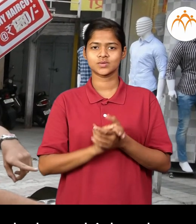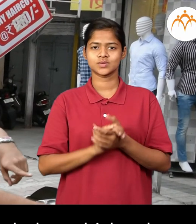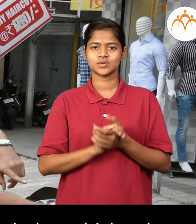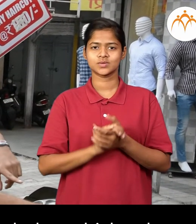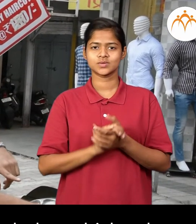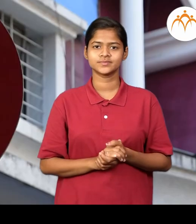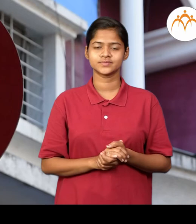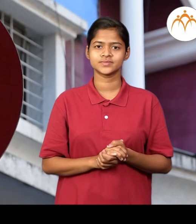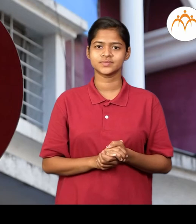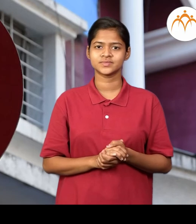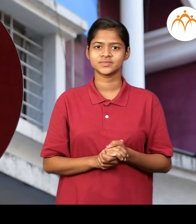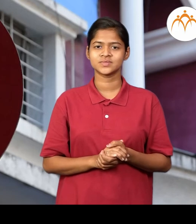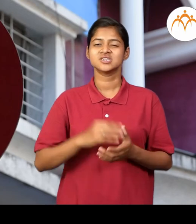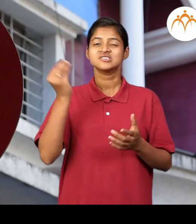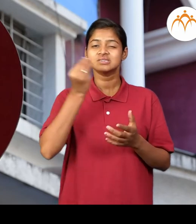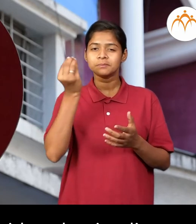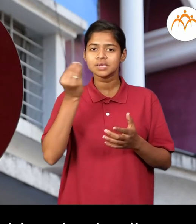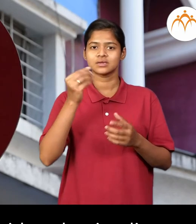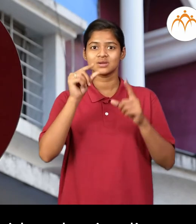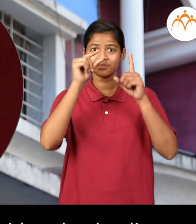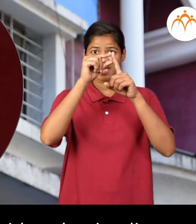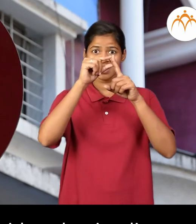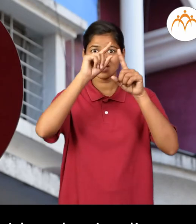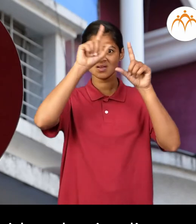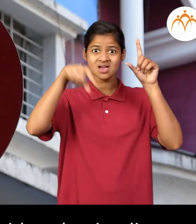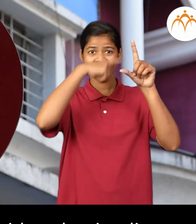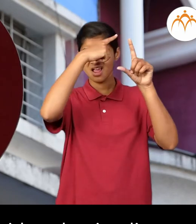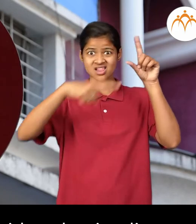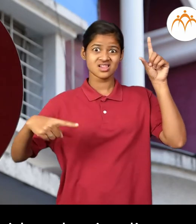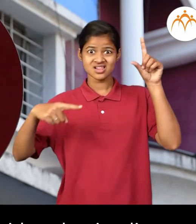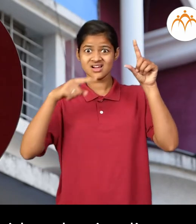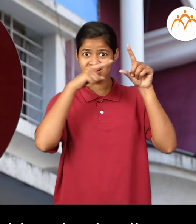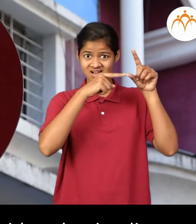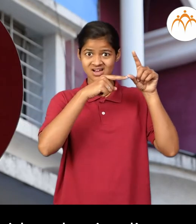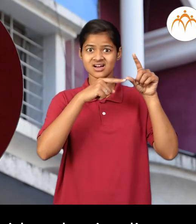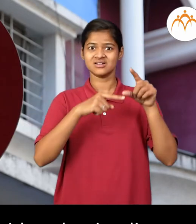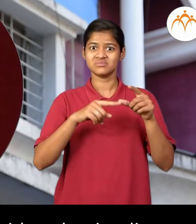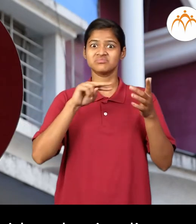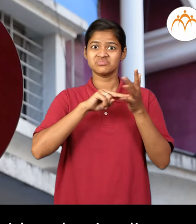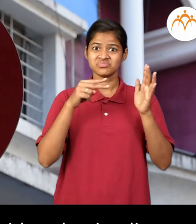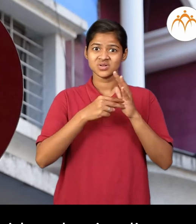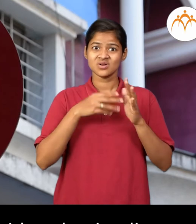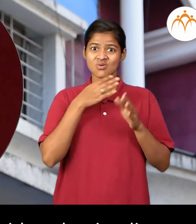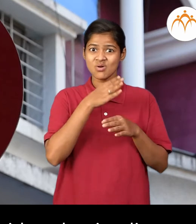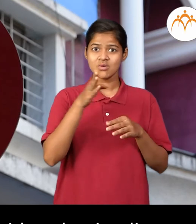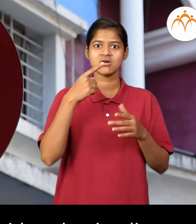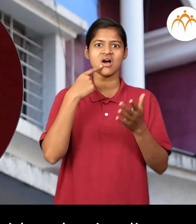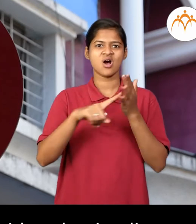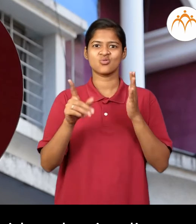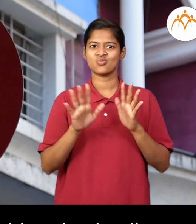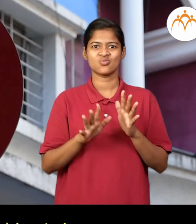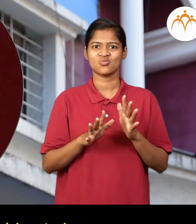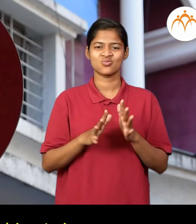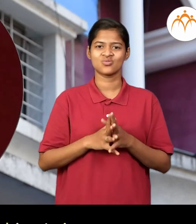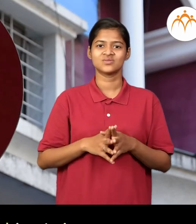vehicles there. At some places, the sign of P is crossed with a slanting